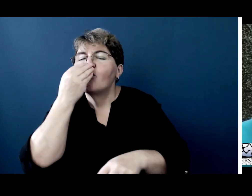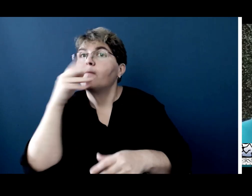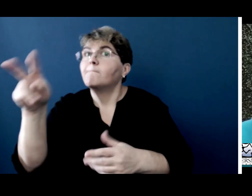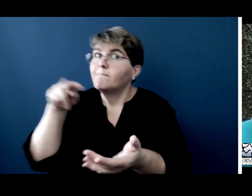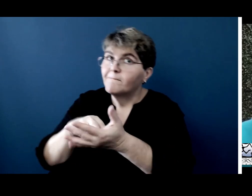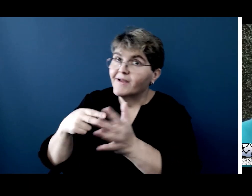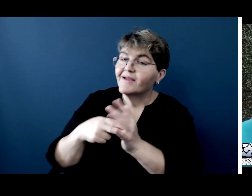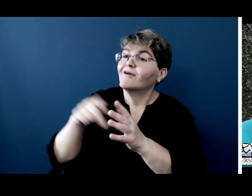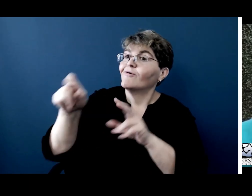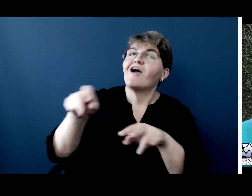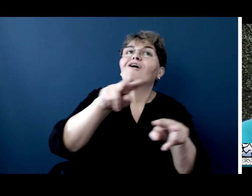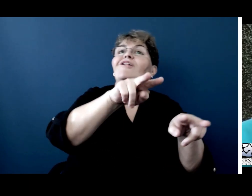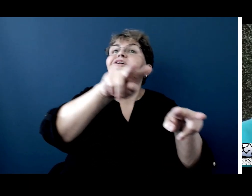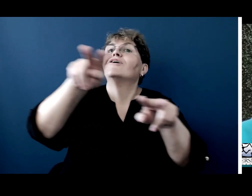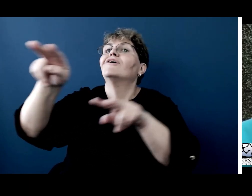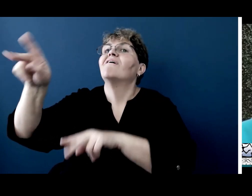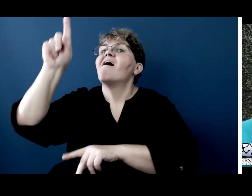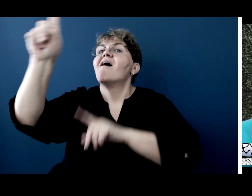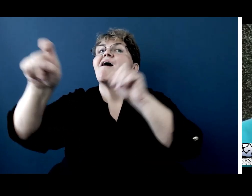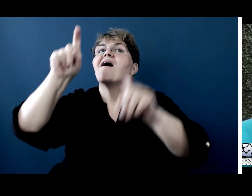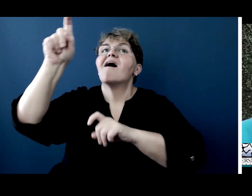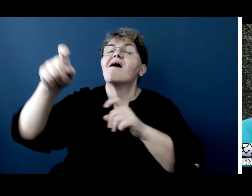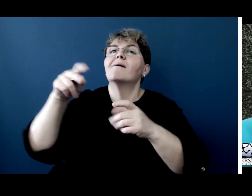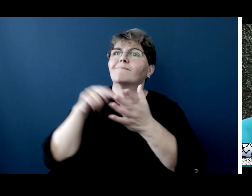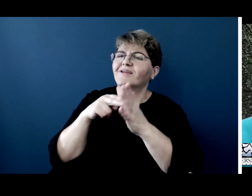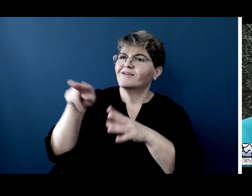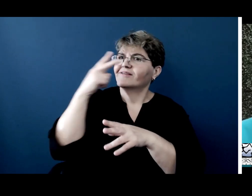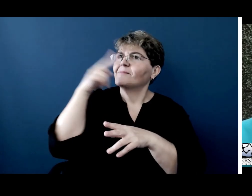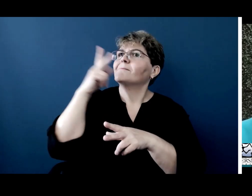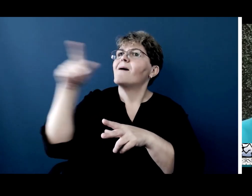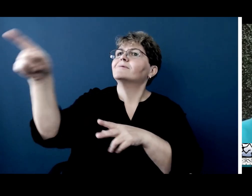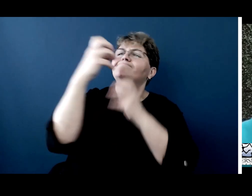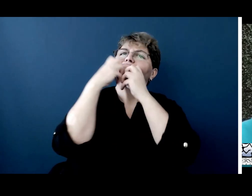I would say, sorry for your loss. What was helpful for you getting through it?